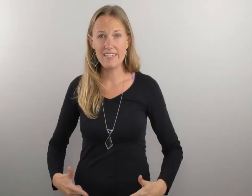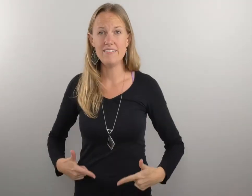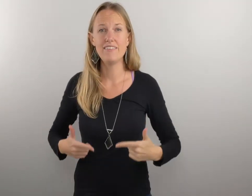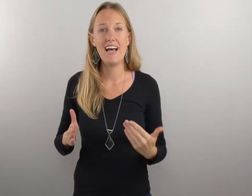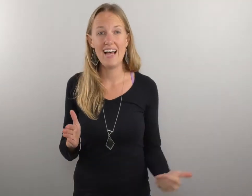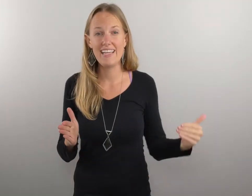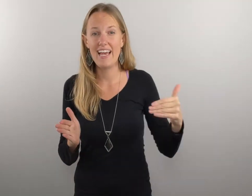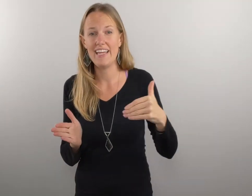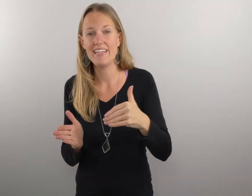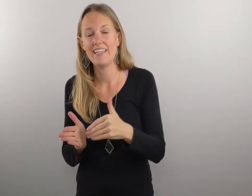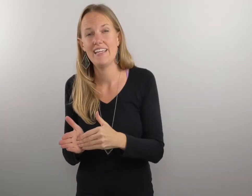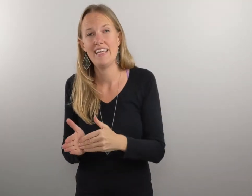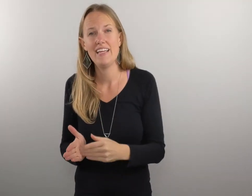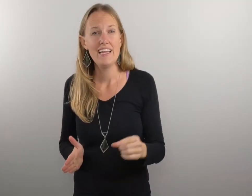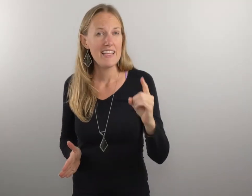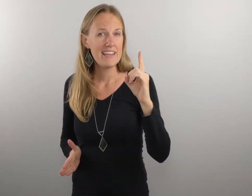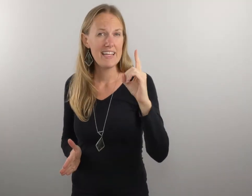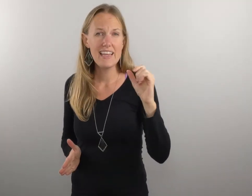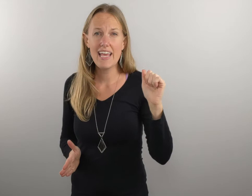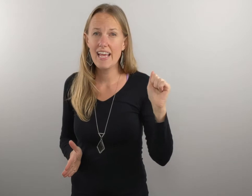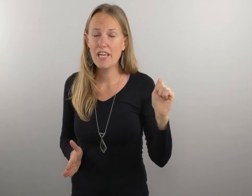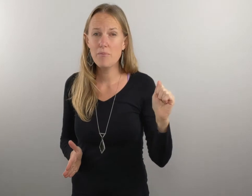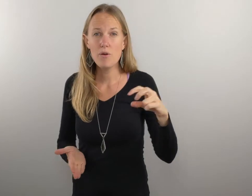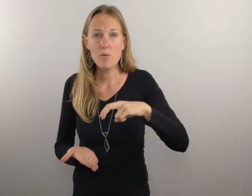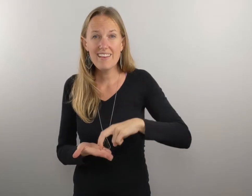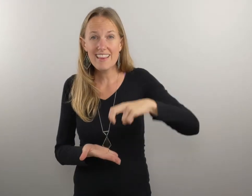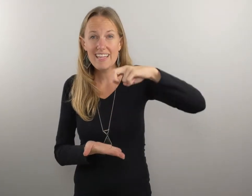live again. The lame will